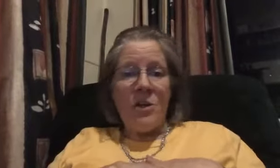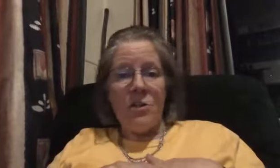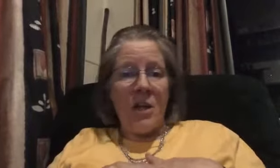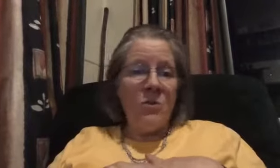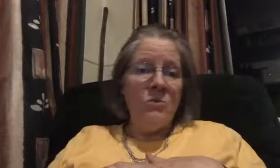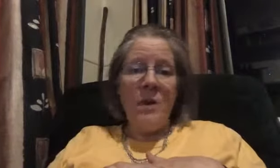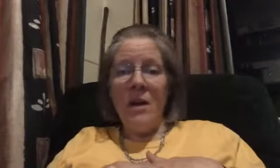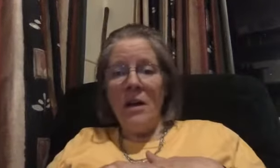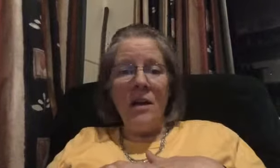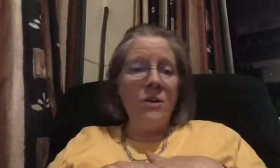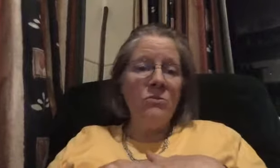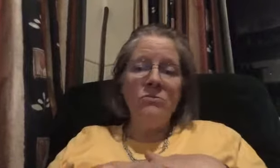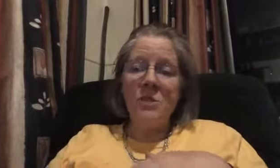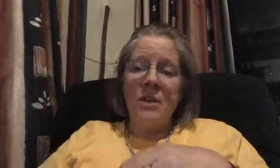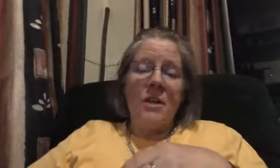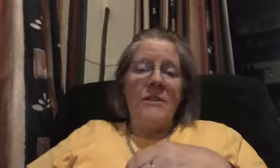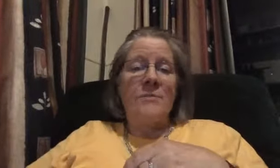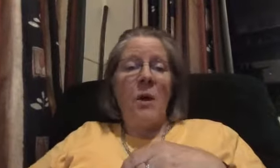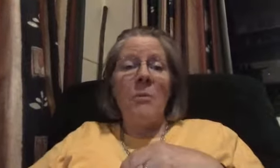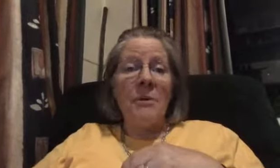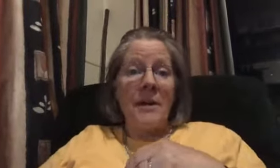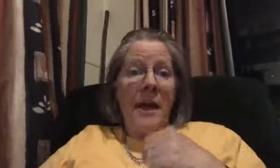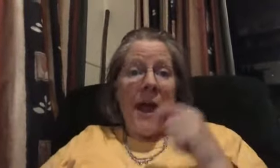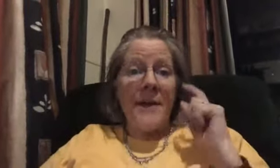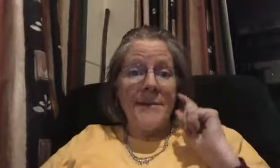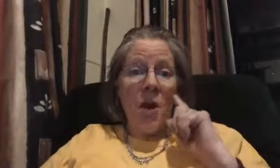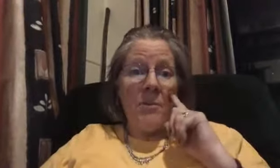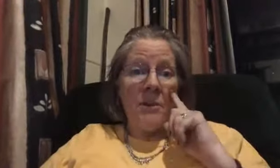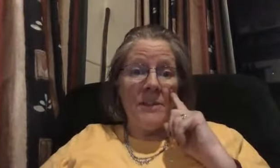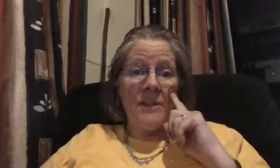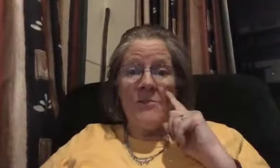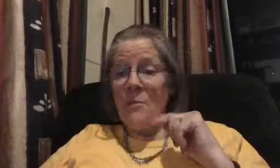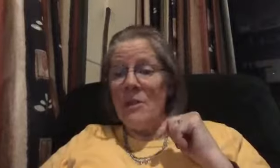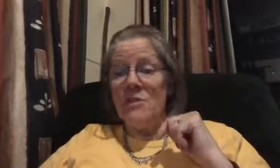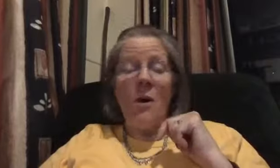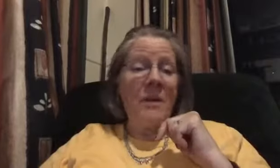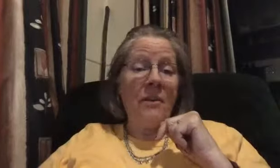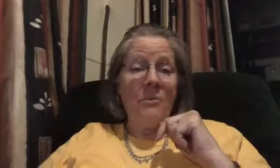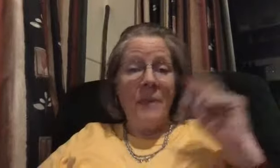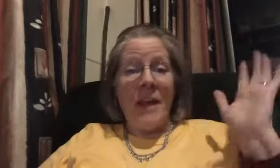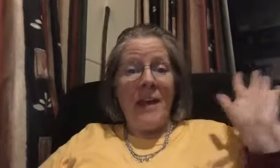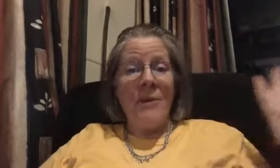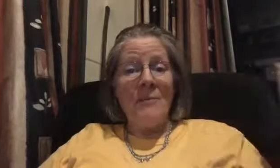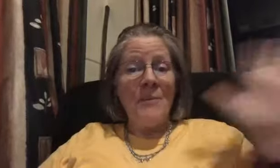New hand. This probably has copyright stuff, so I'm going to stop now. Anyway.